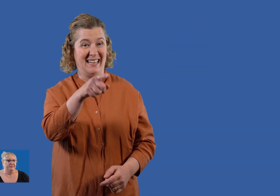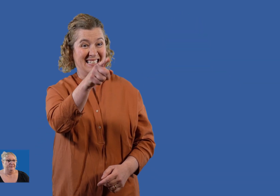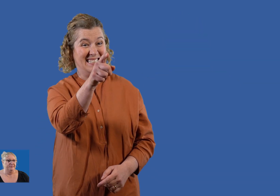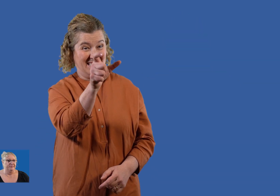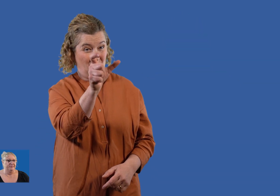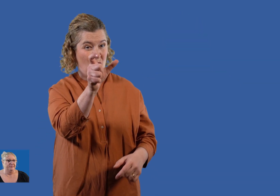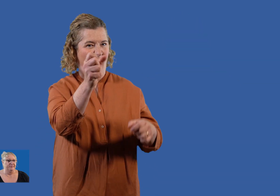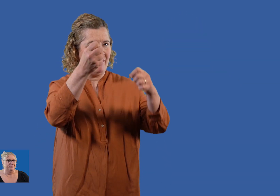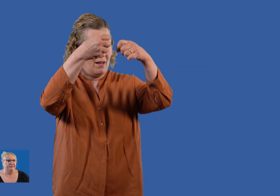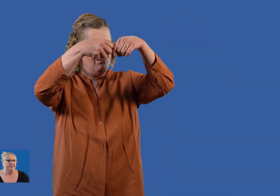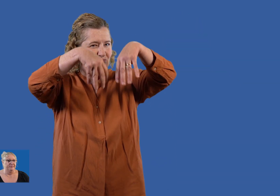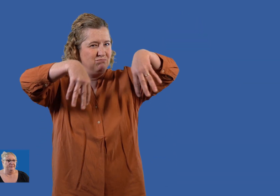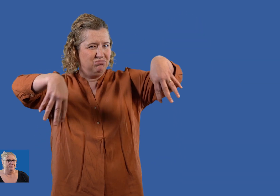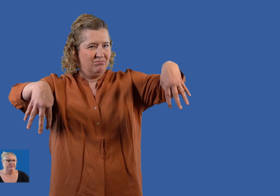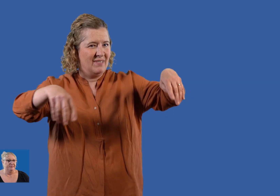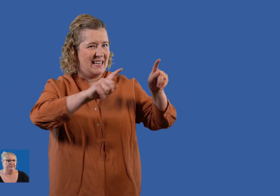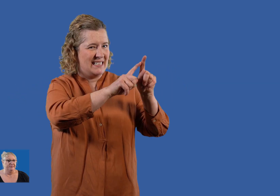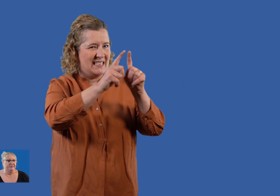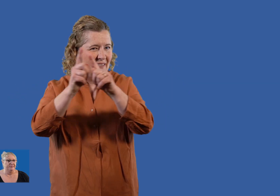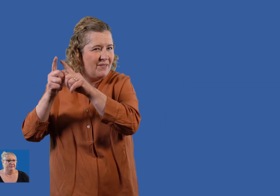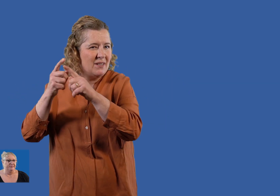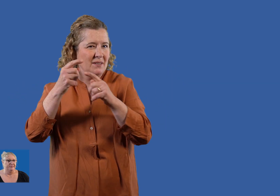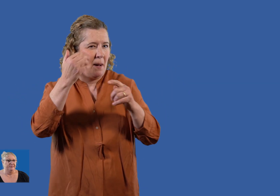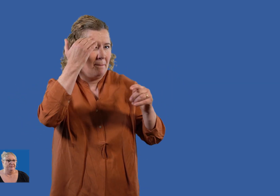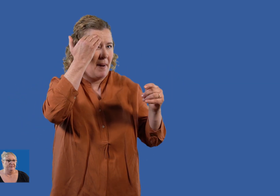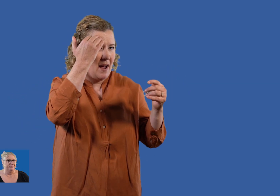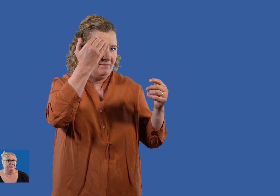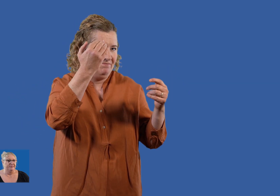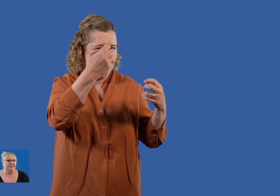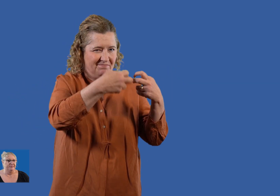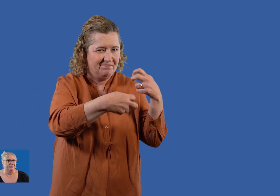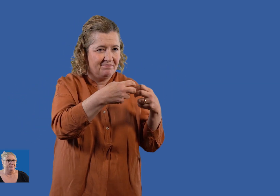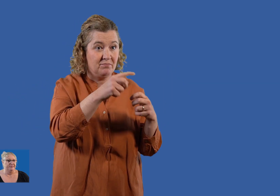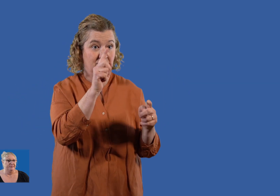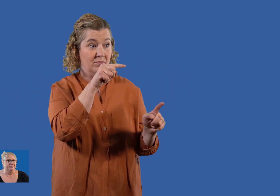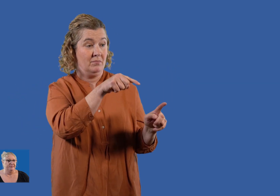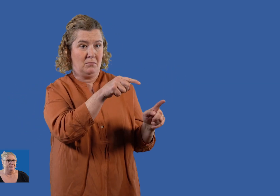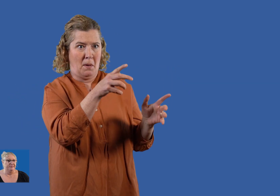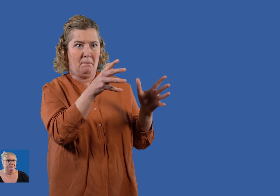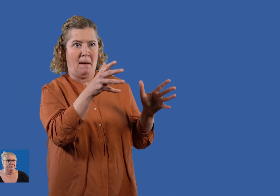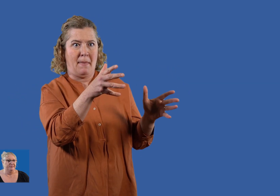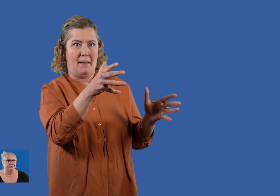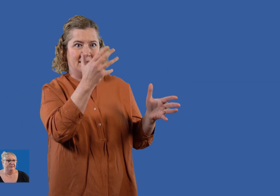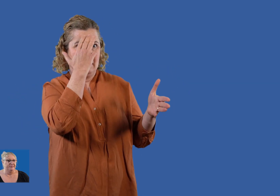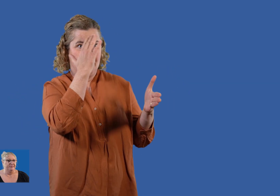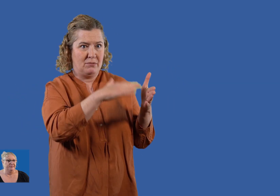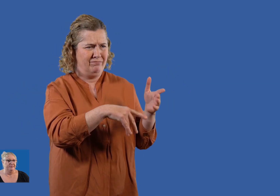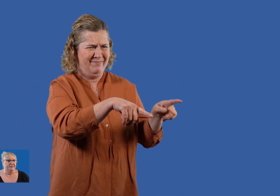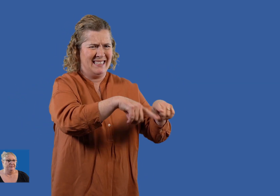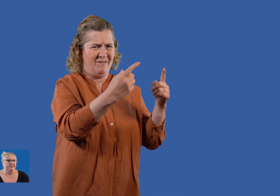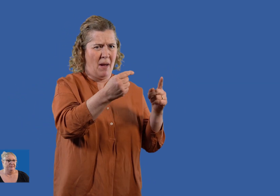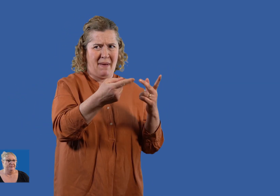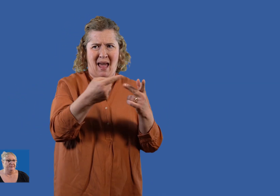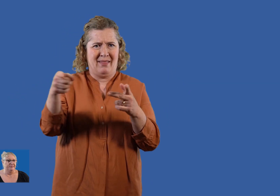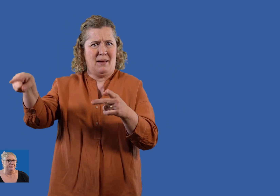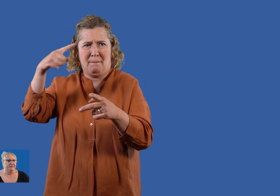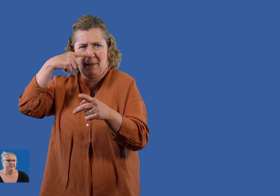A psychosis is an umbrella term that's used to describe a group of conditions where people have unusual experiences not in keeping with other